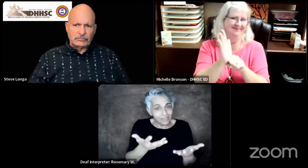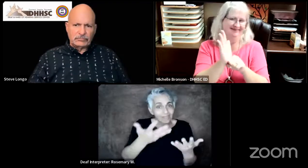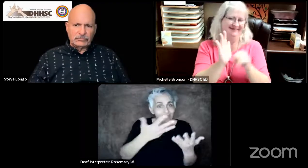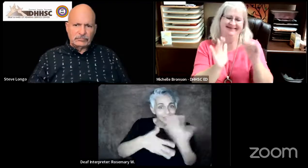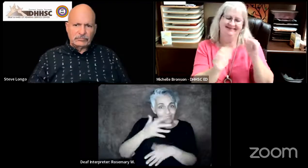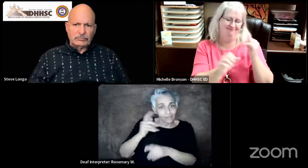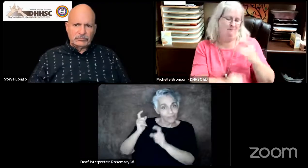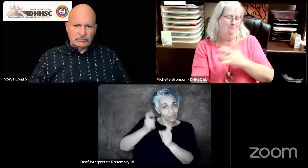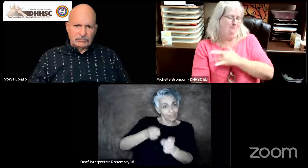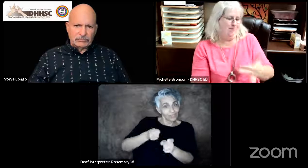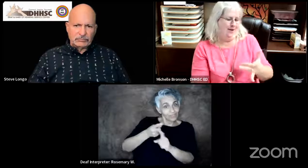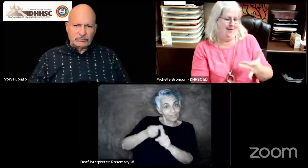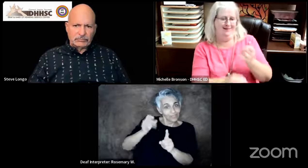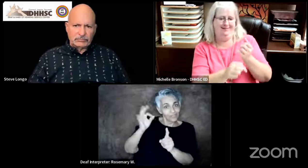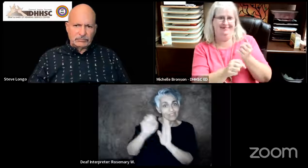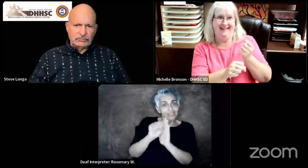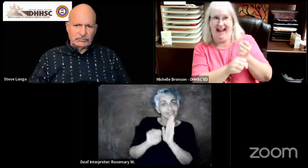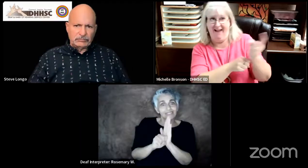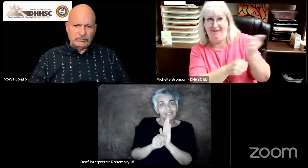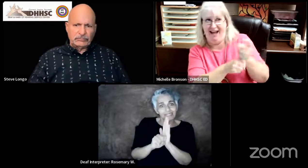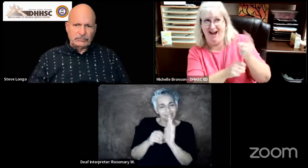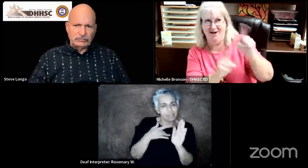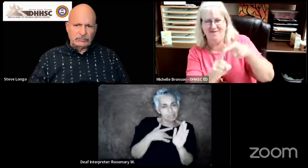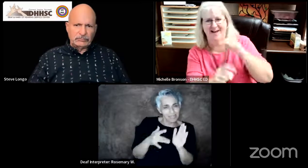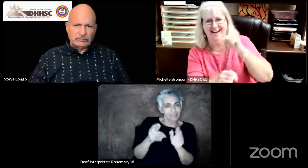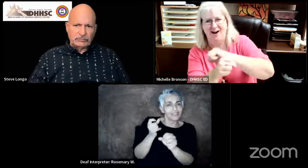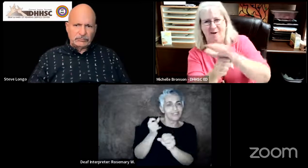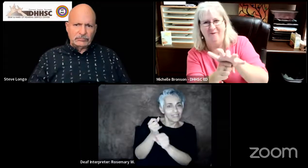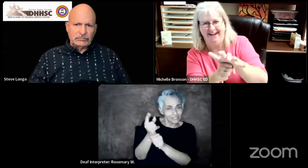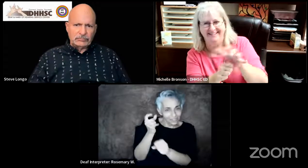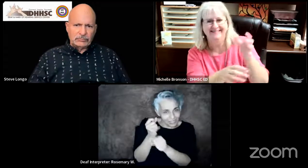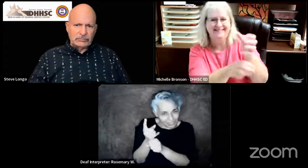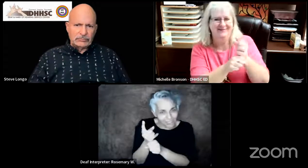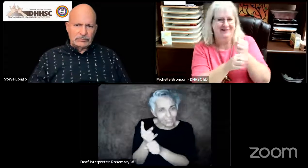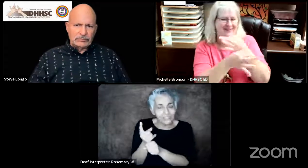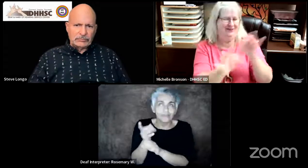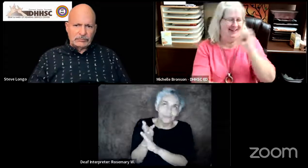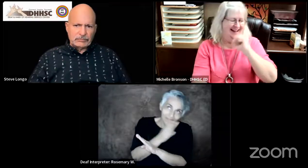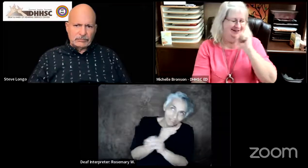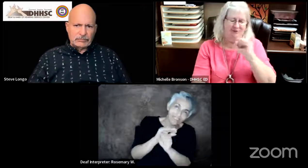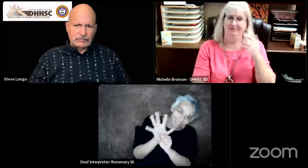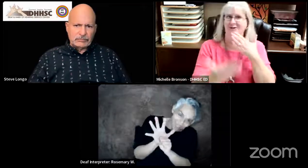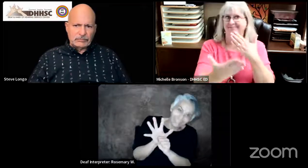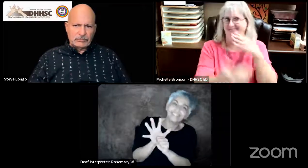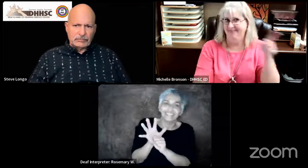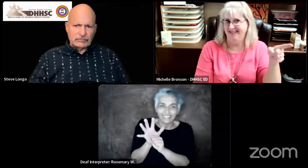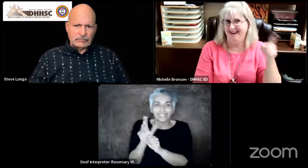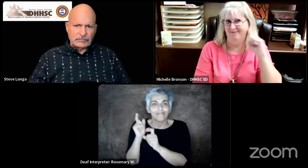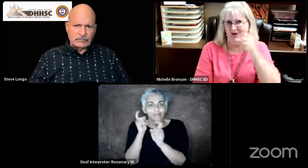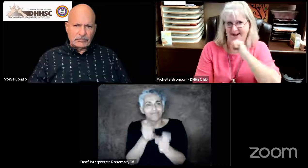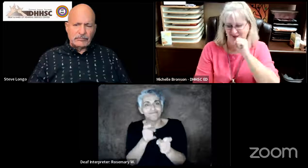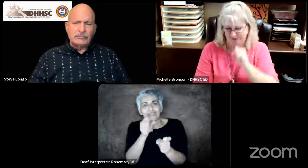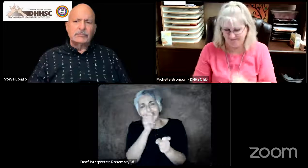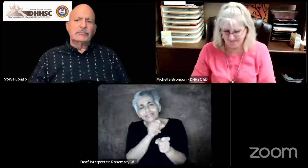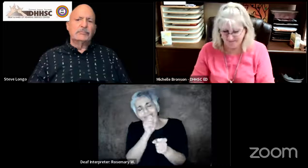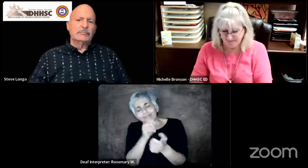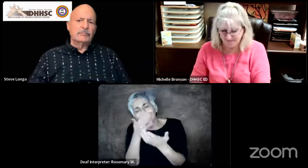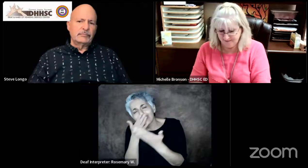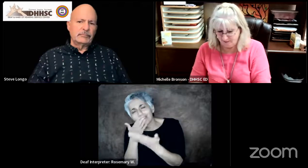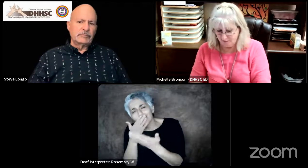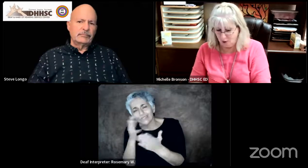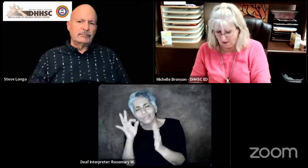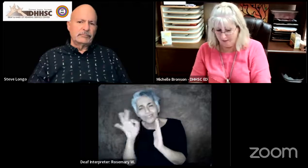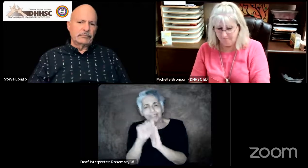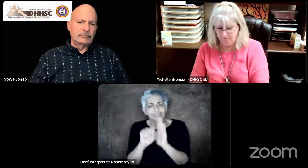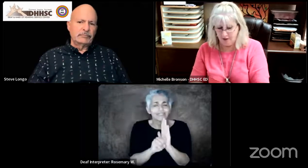It's been donated by Fresno State. They tend to do that every year, of course, when it's not COVID, but they have done that for